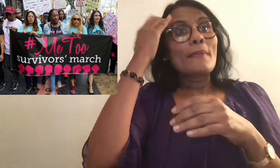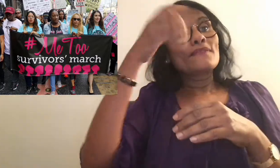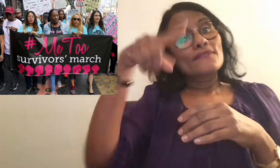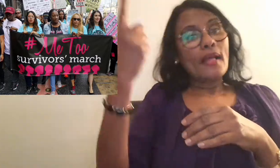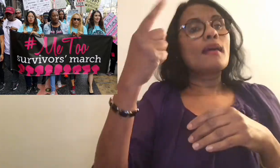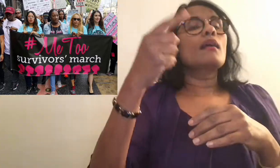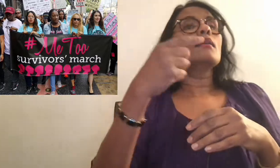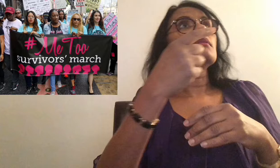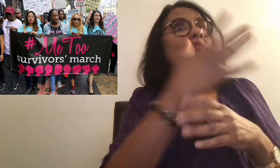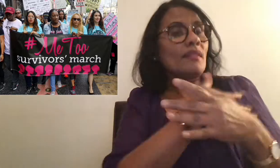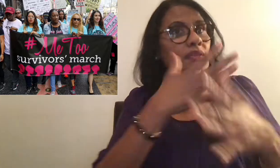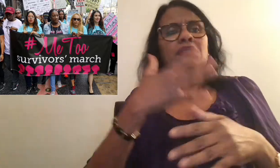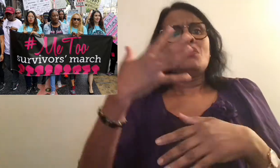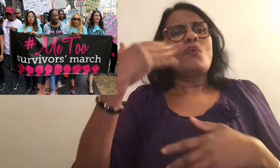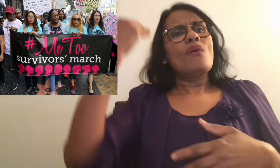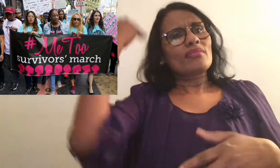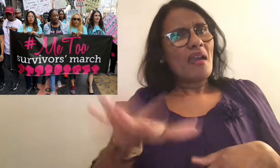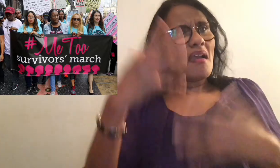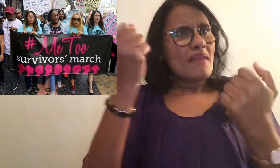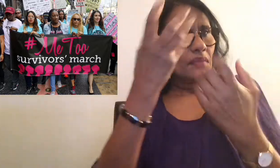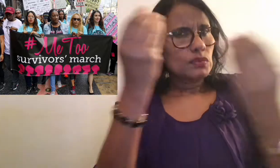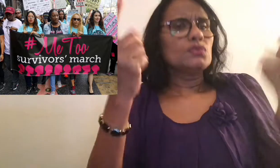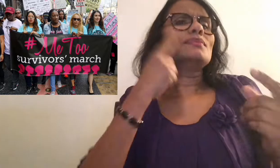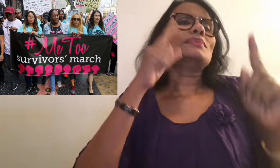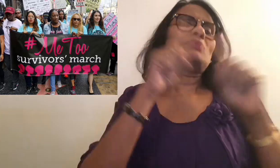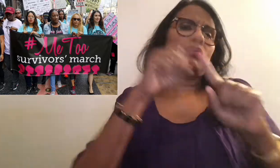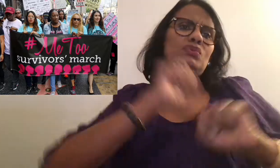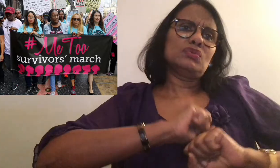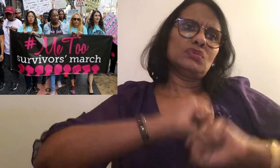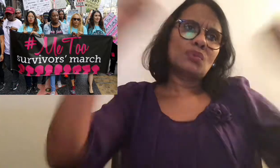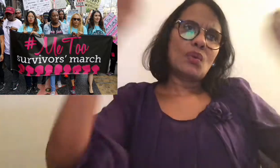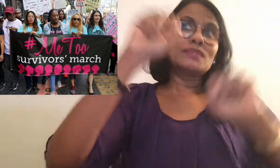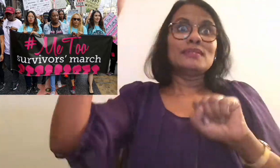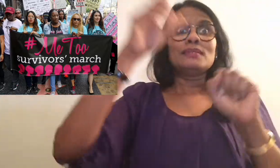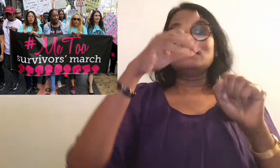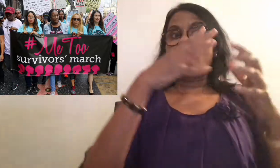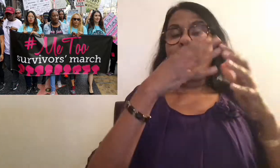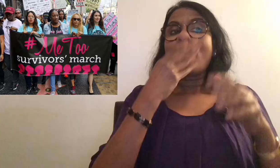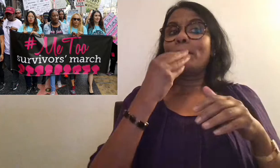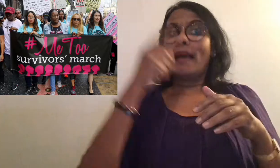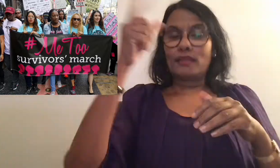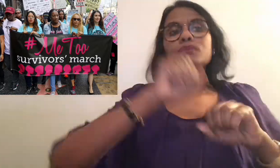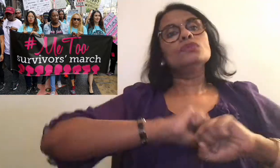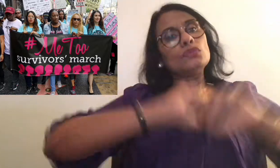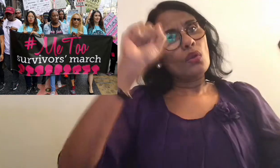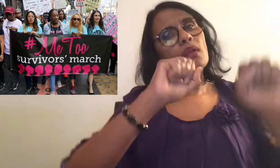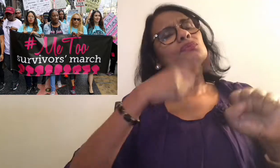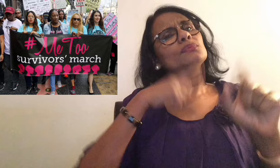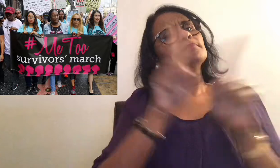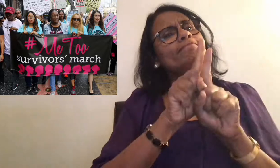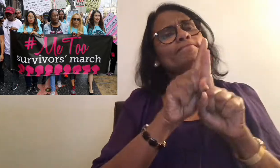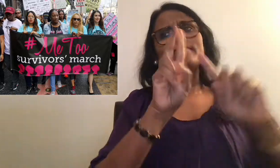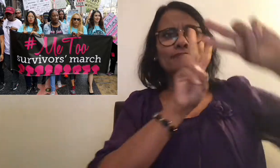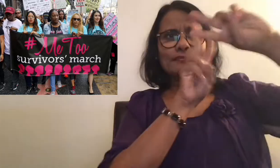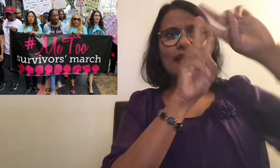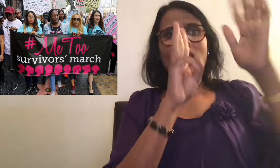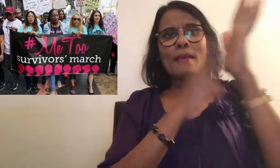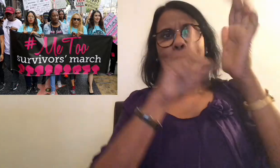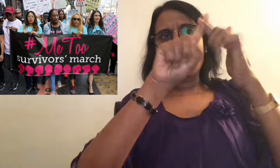Dexter. At this point, the owners have decided not to move forward with surgery and even greater diagnostics. They're going to take Dexter home so he can live out the rest of his life.